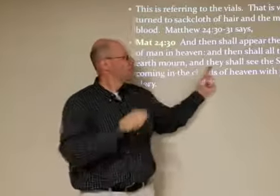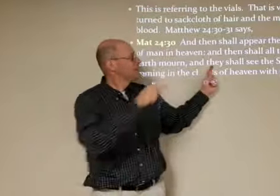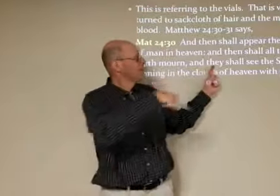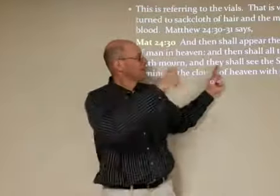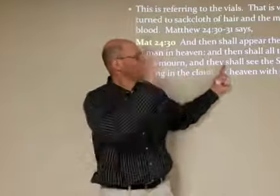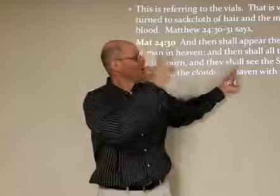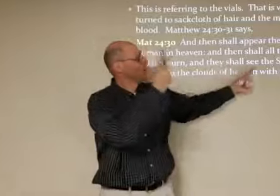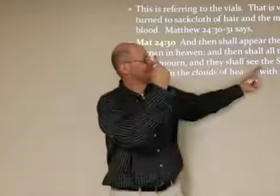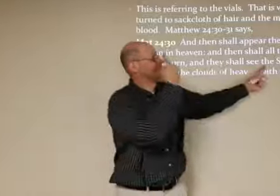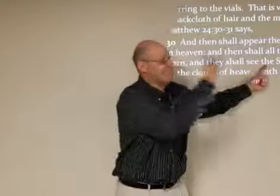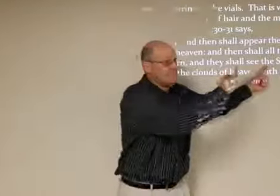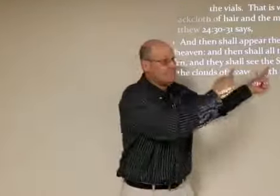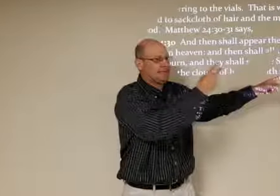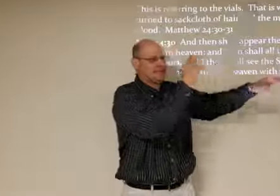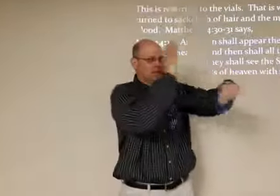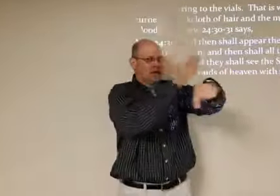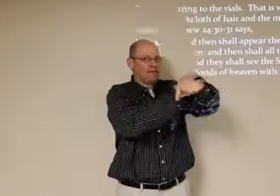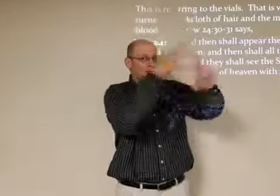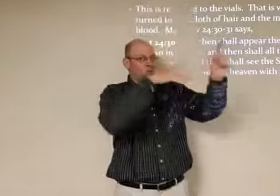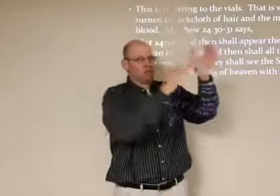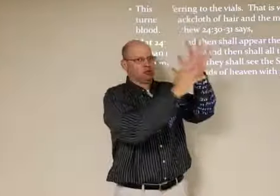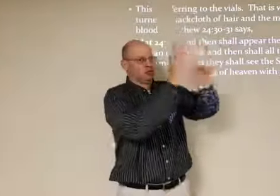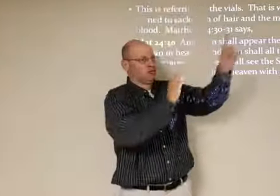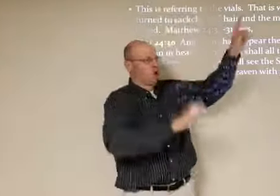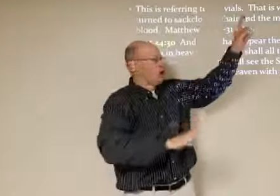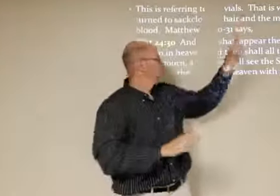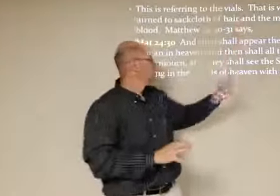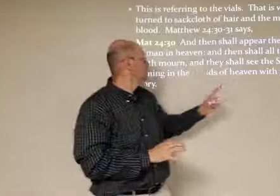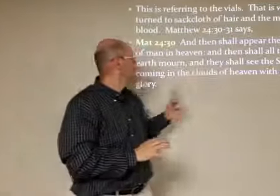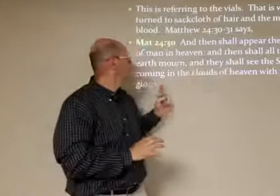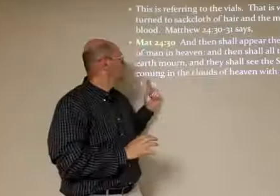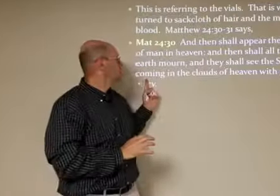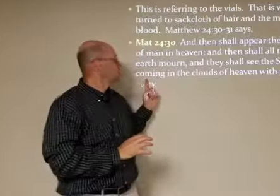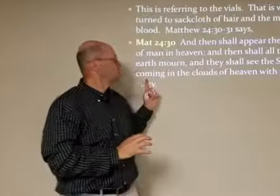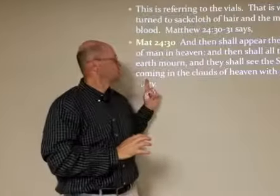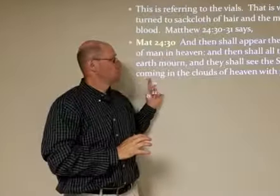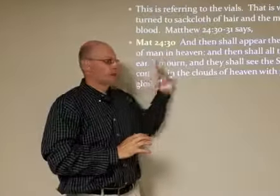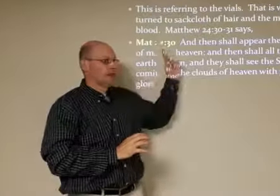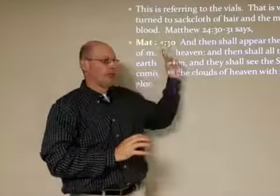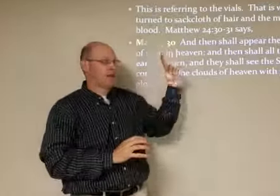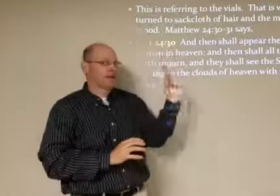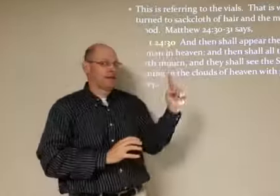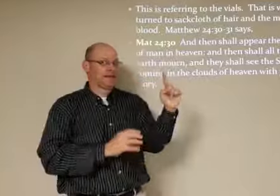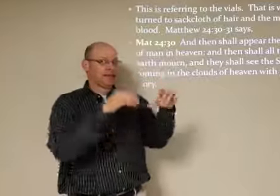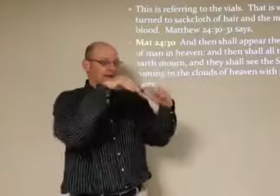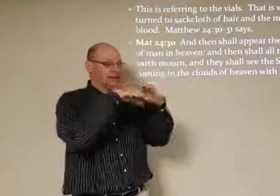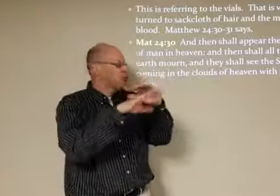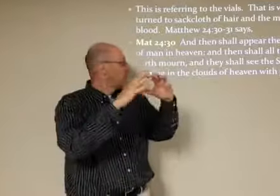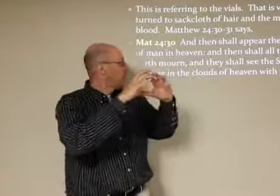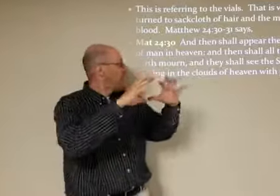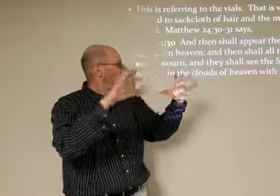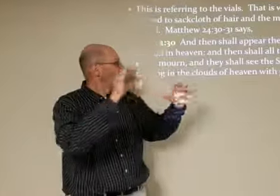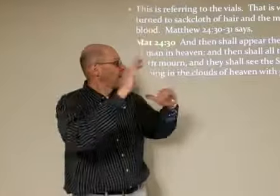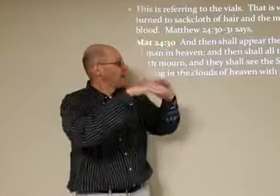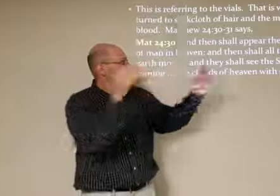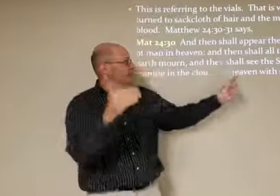and they shall see the Son of Man, meaning Jesus, coming in the clouds of heaven with power and